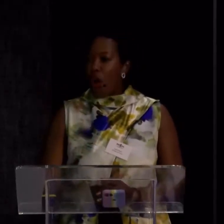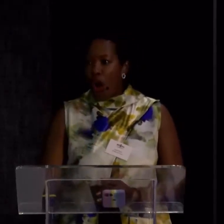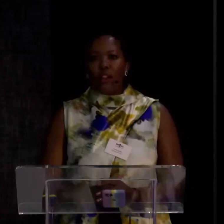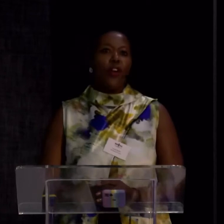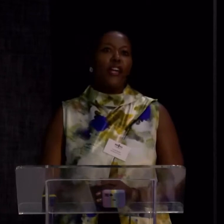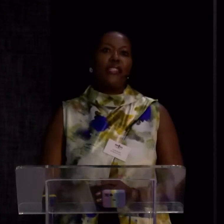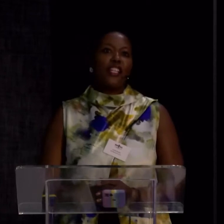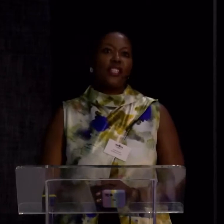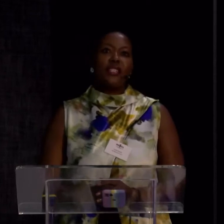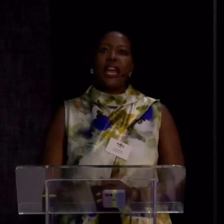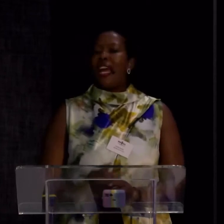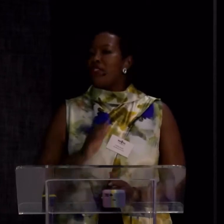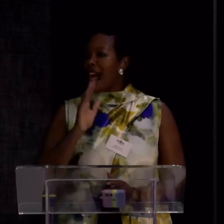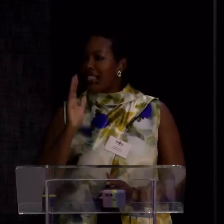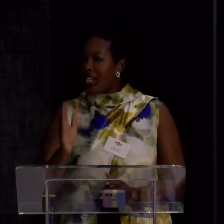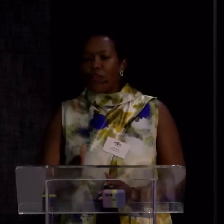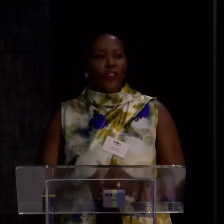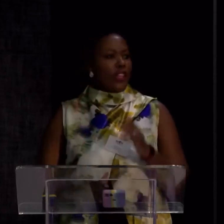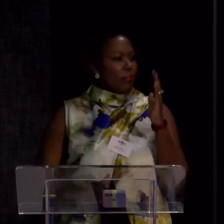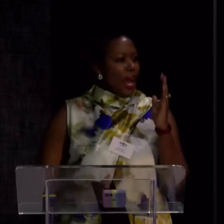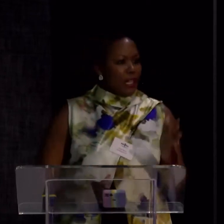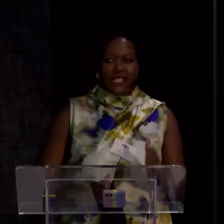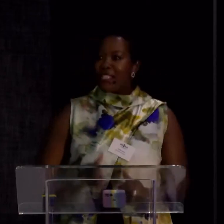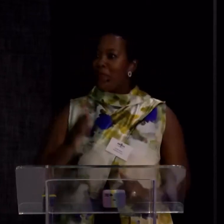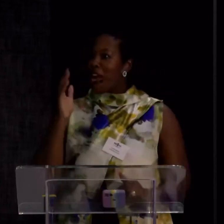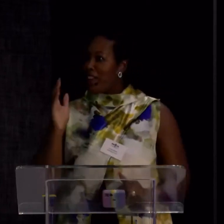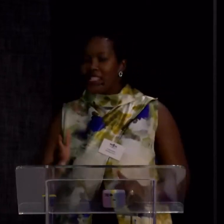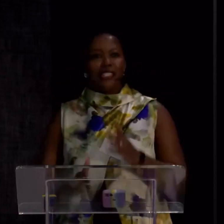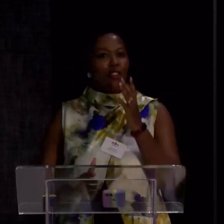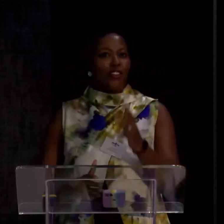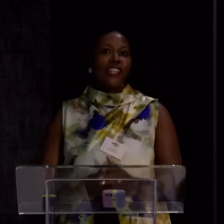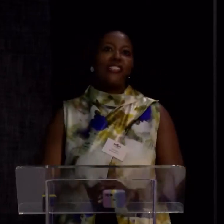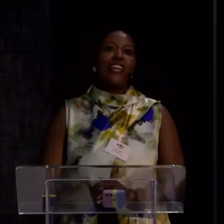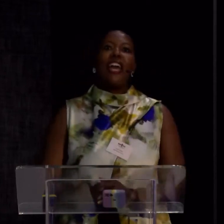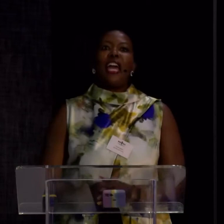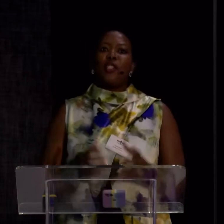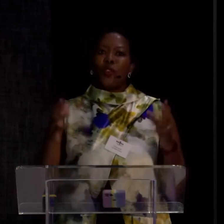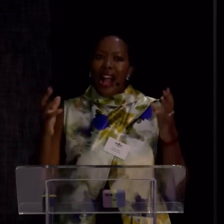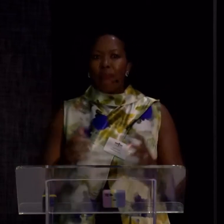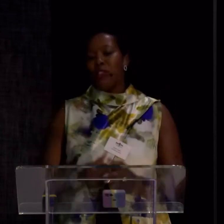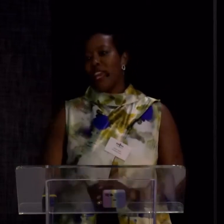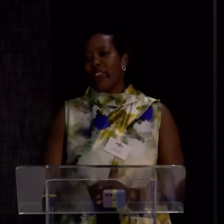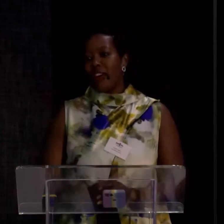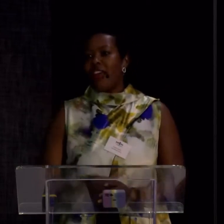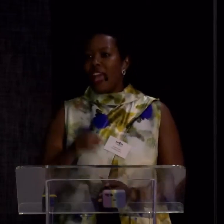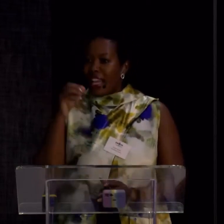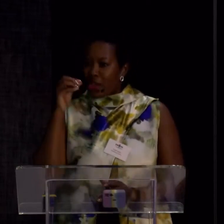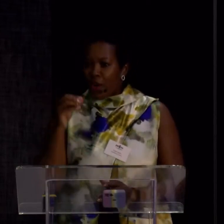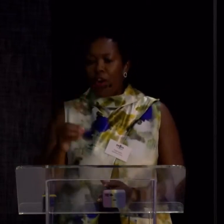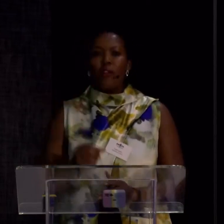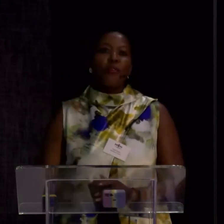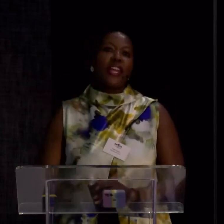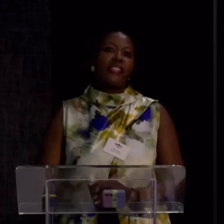and all the organizations, regardless of whether in the public sector, private sector, consulting, to come together and